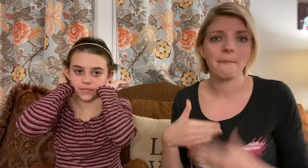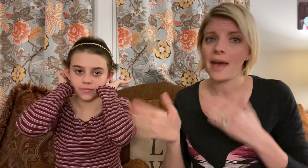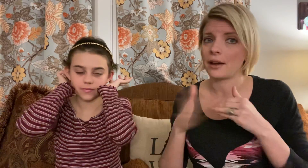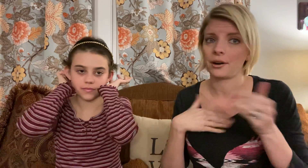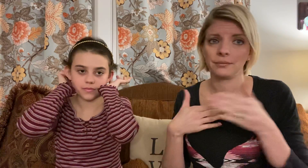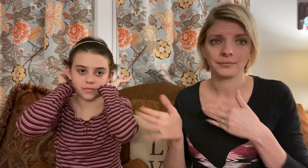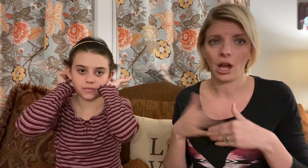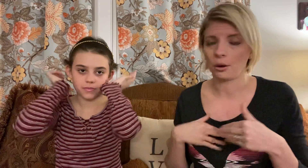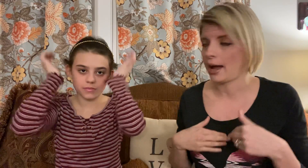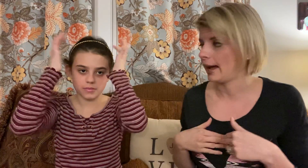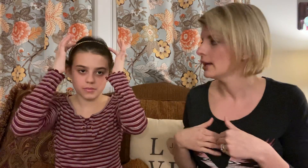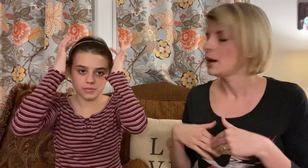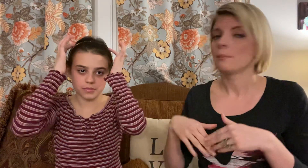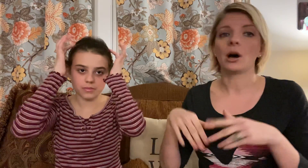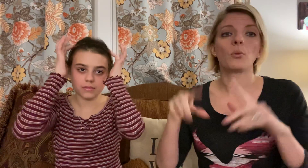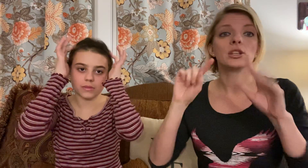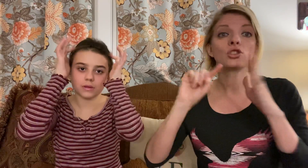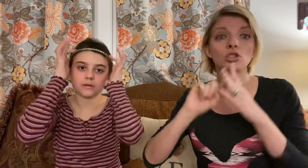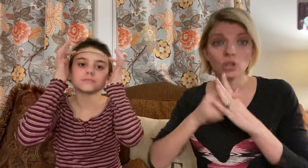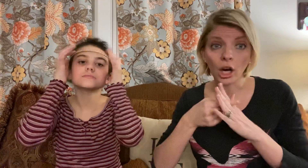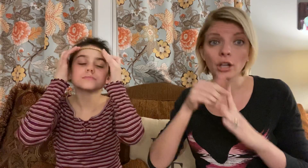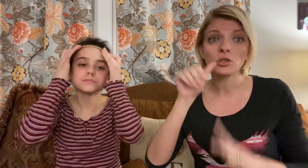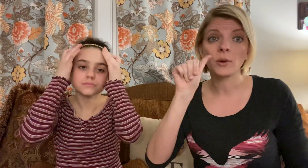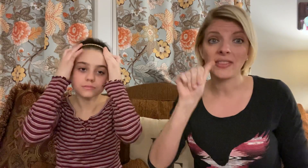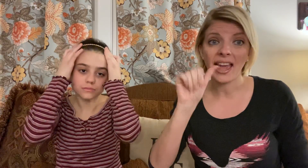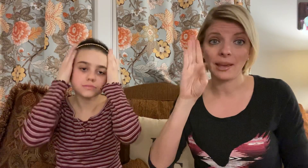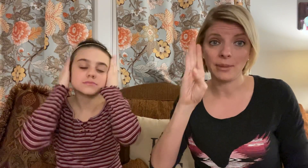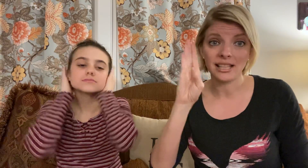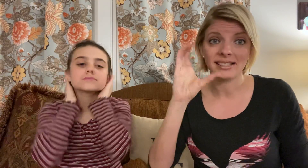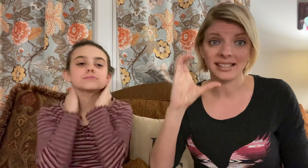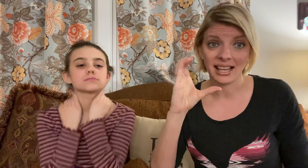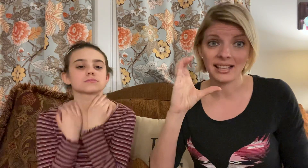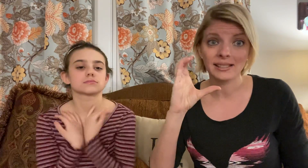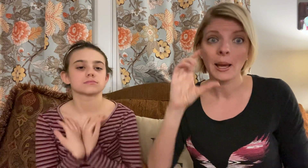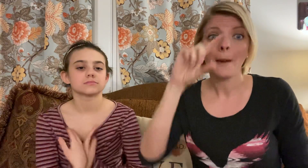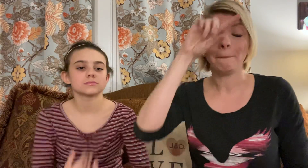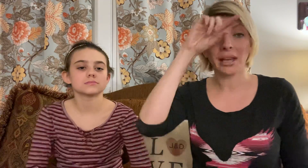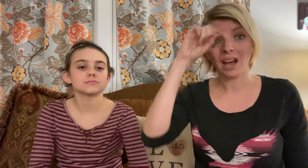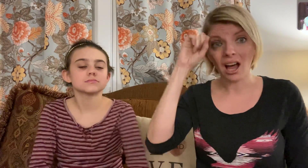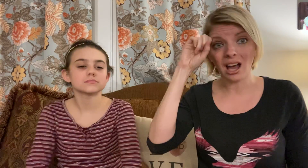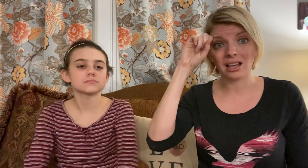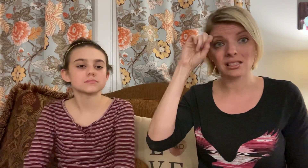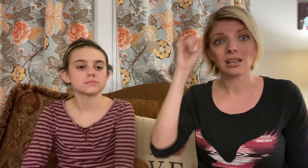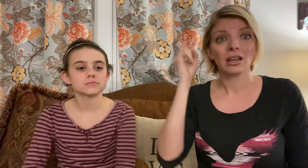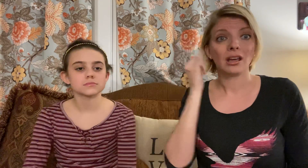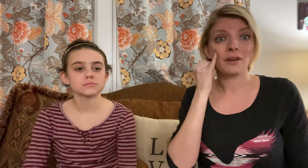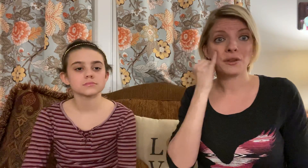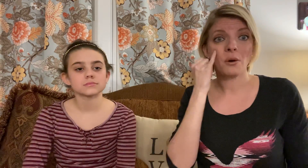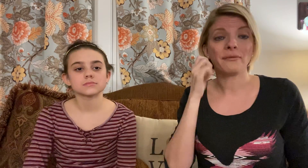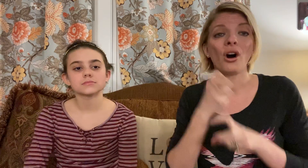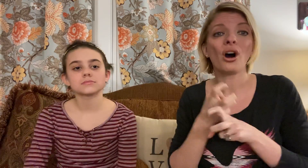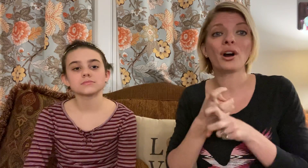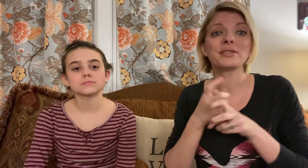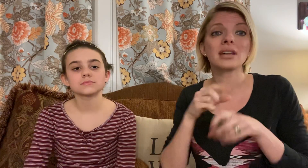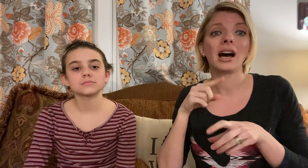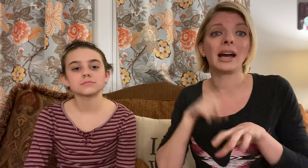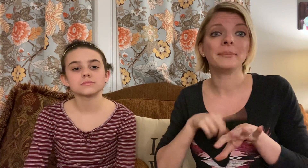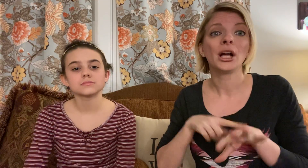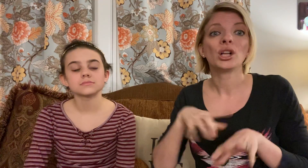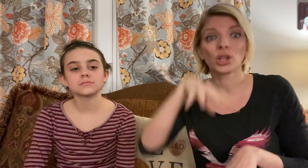matter, okay? But we start with ABCs because if you have a hard time